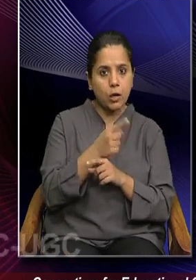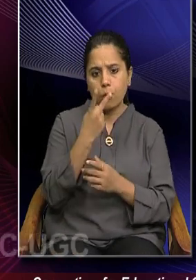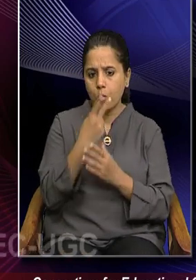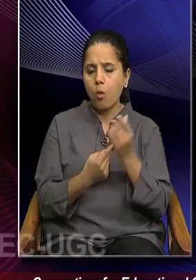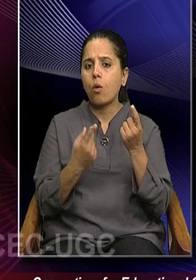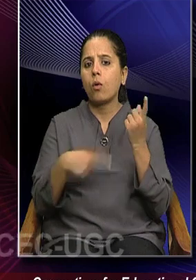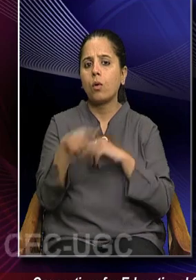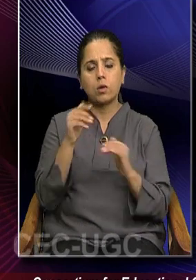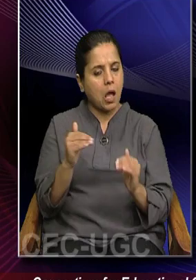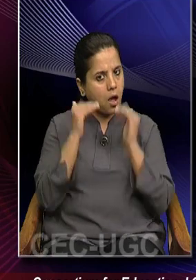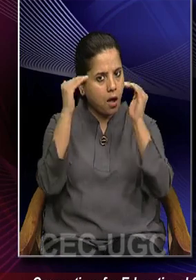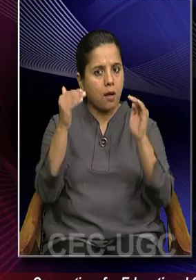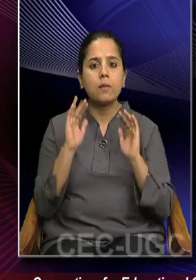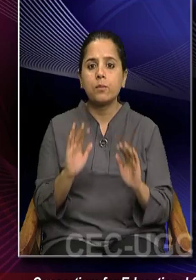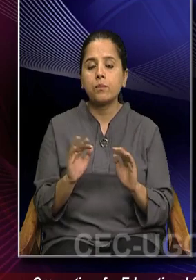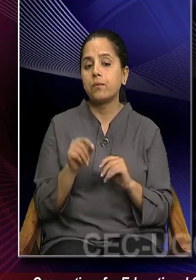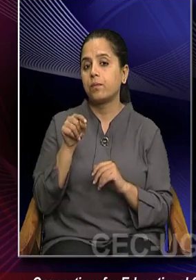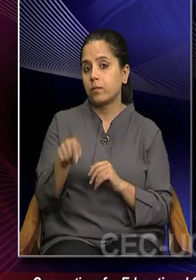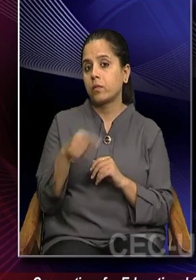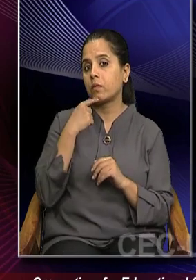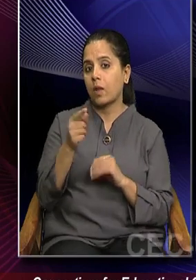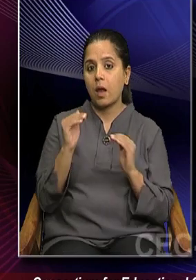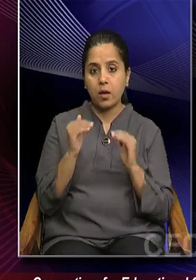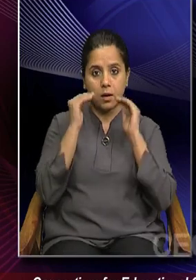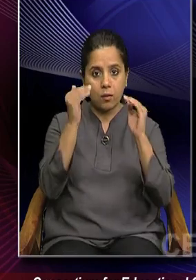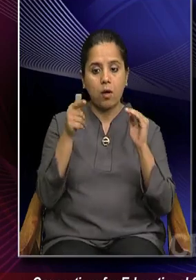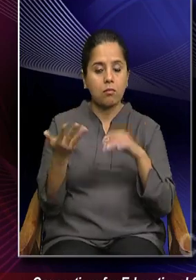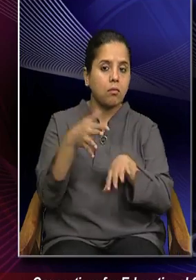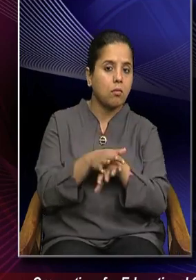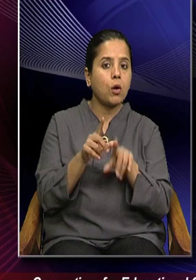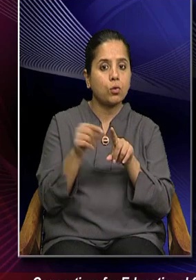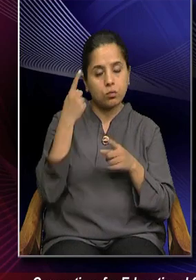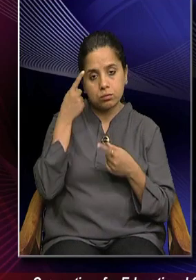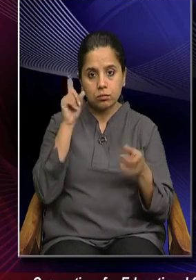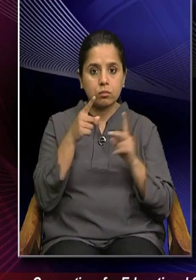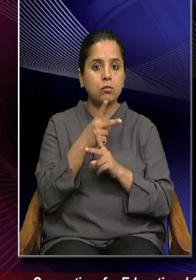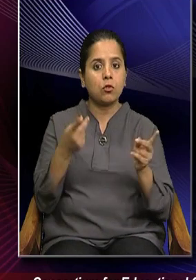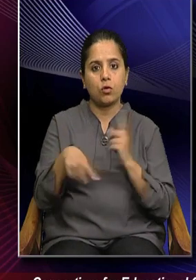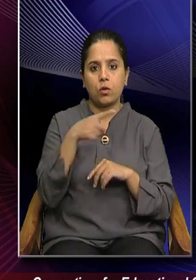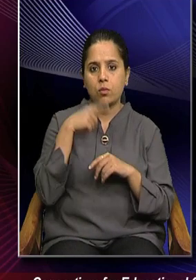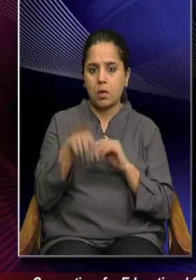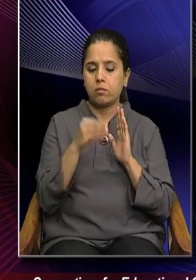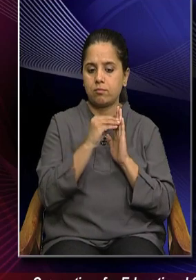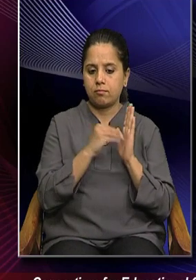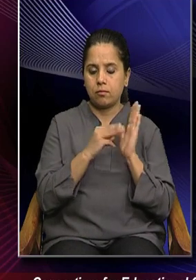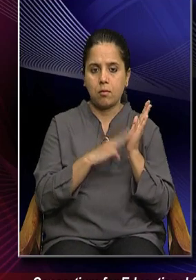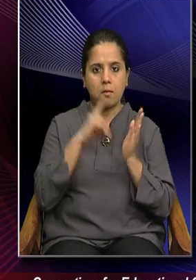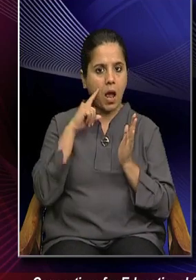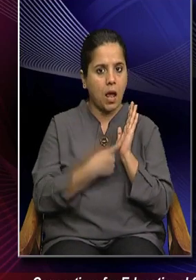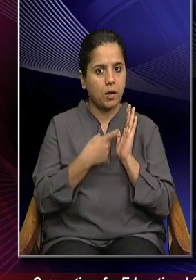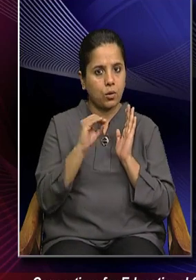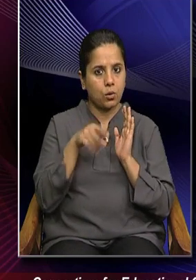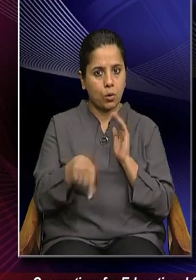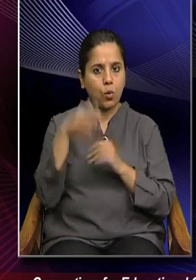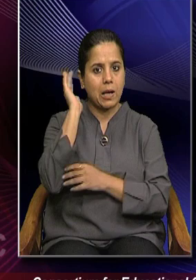will be high. So, there are advanced implementation strategy. We need to record the micro lectures